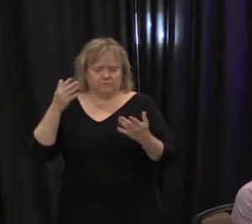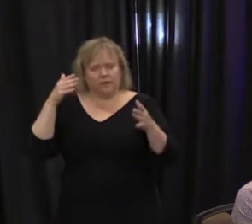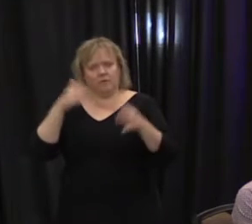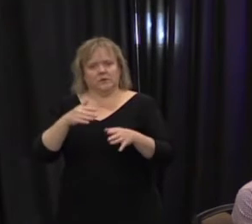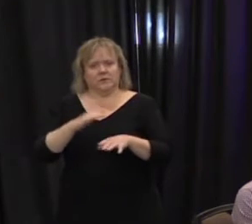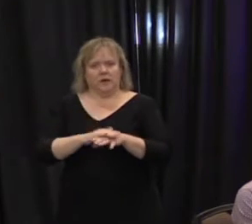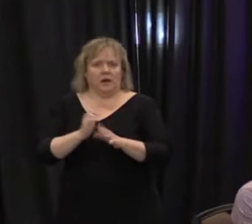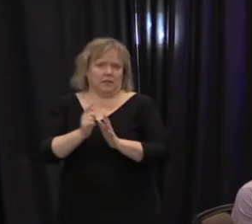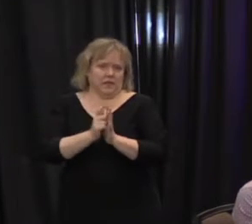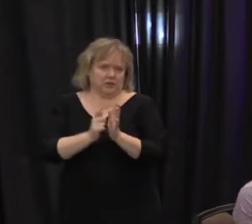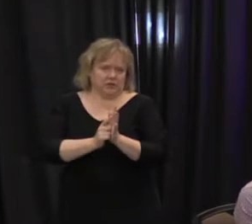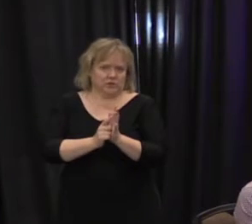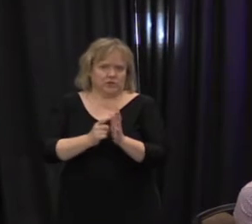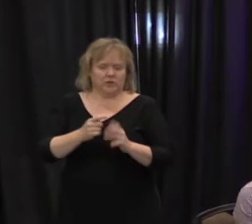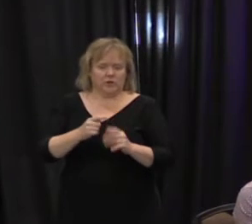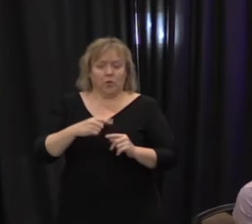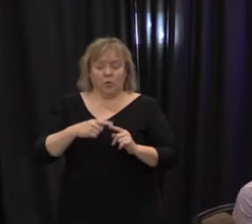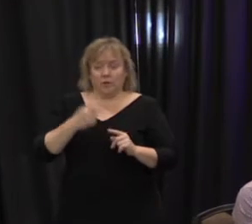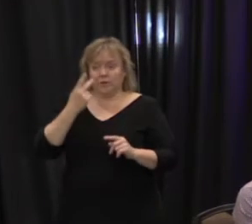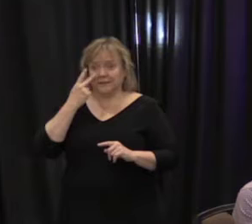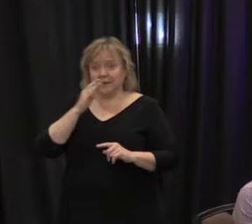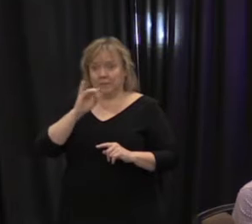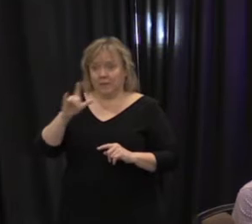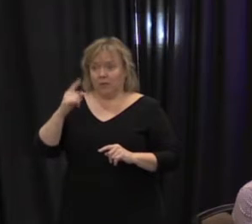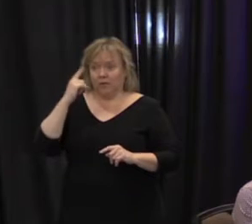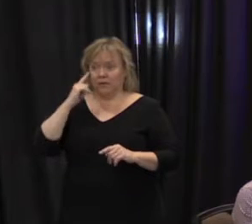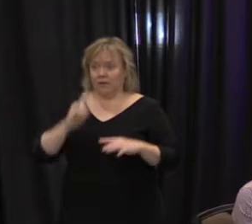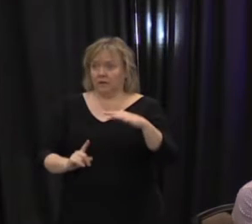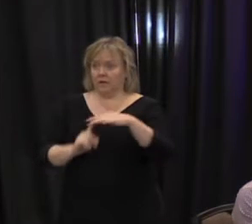we see a bill, we think it came out of nowhere.